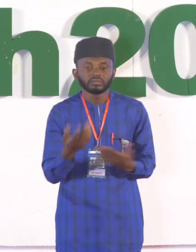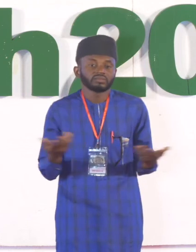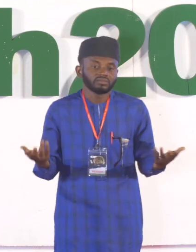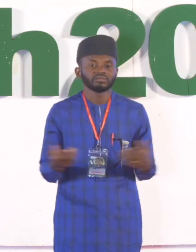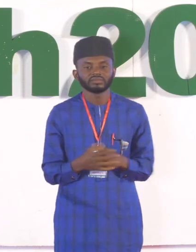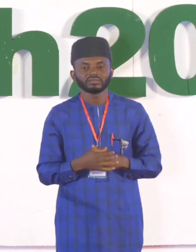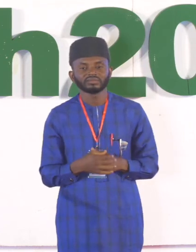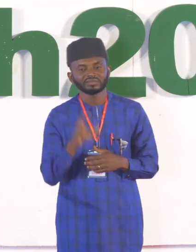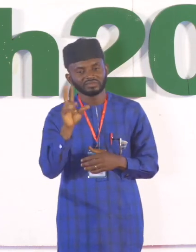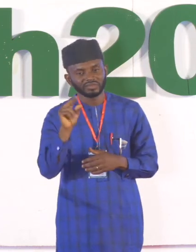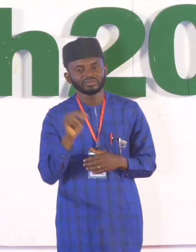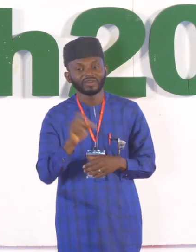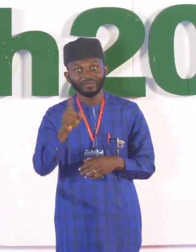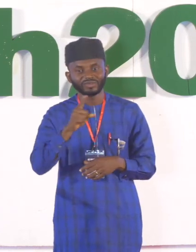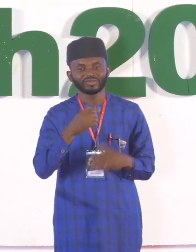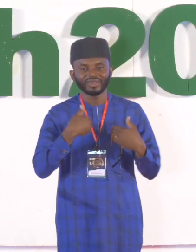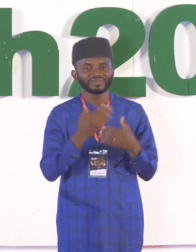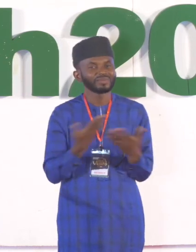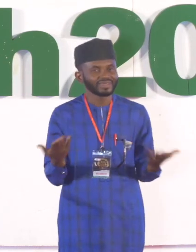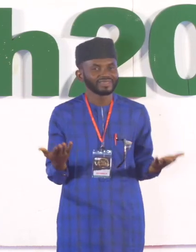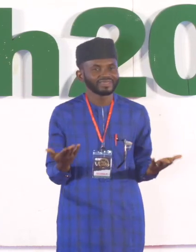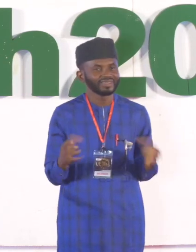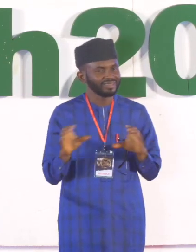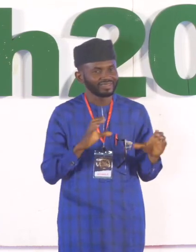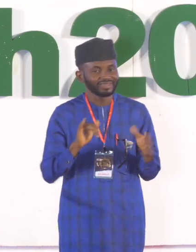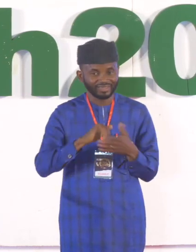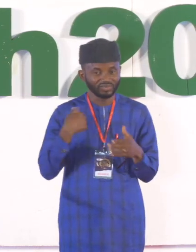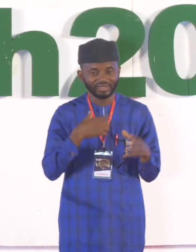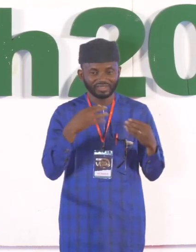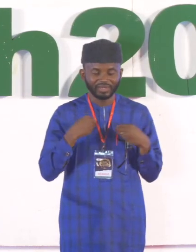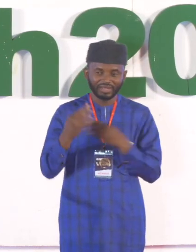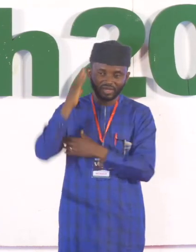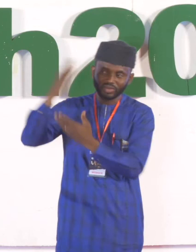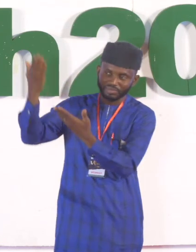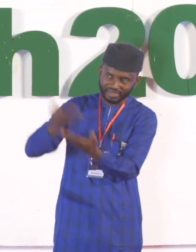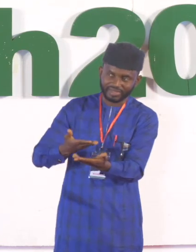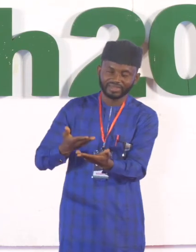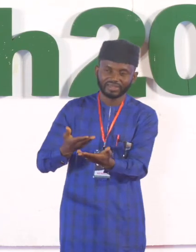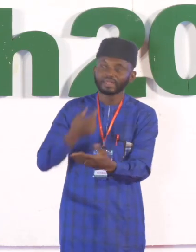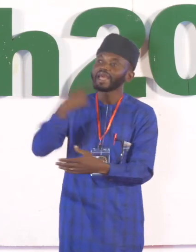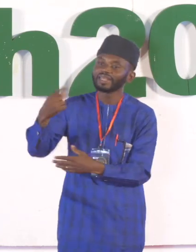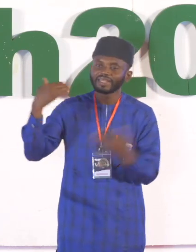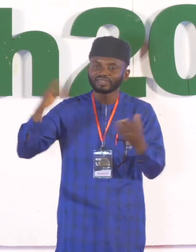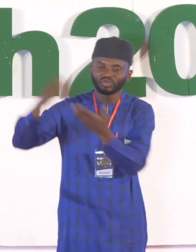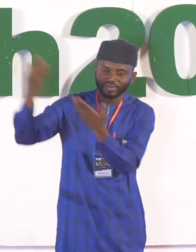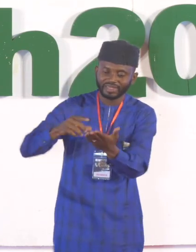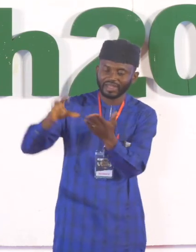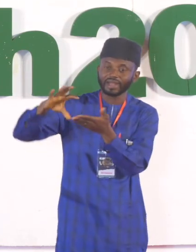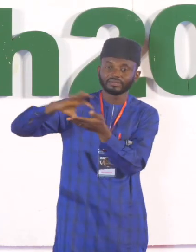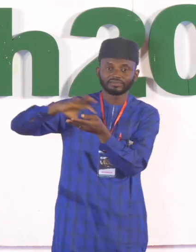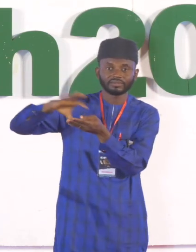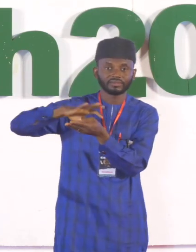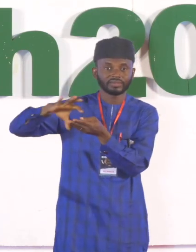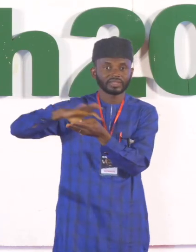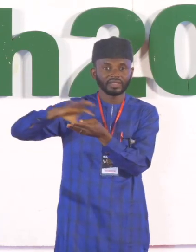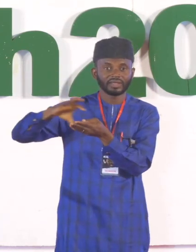of course, you have something with us." Allah will instruct the angels to bring a card. In that card,